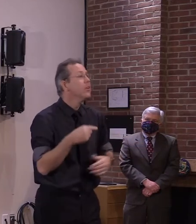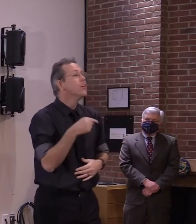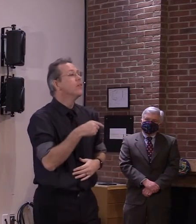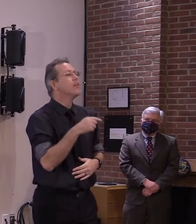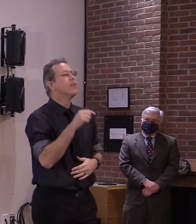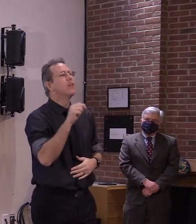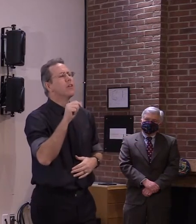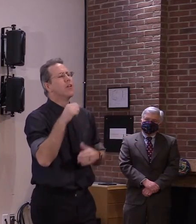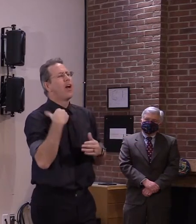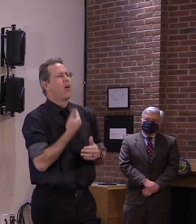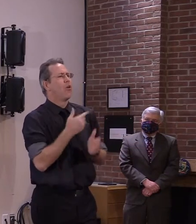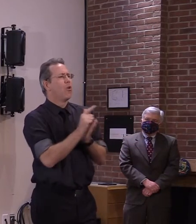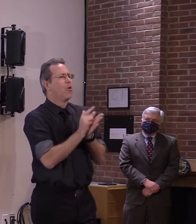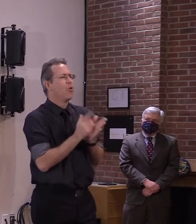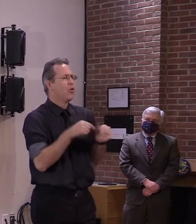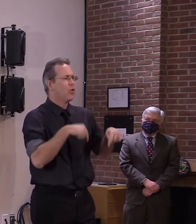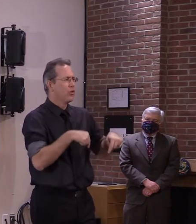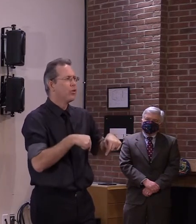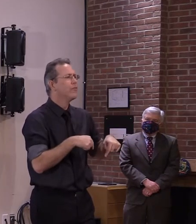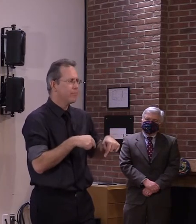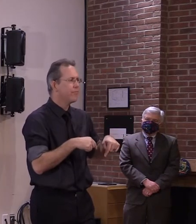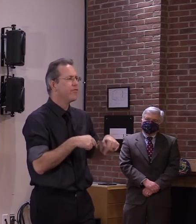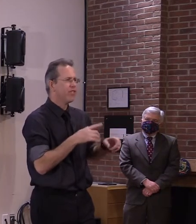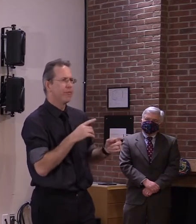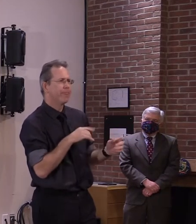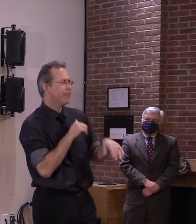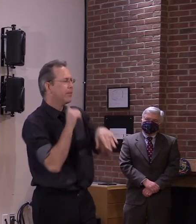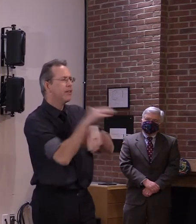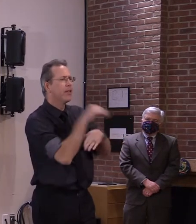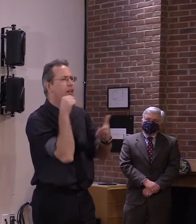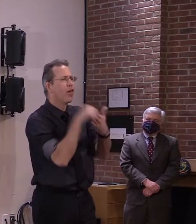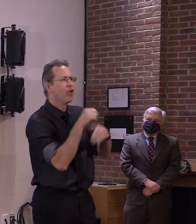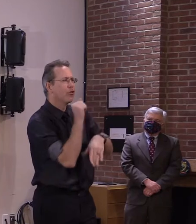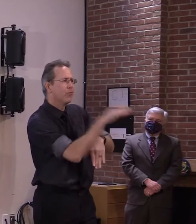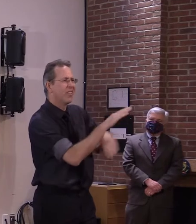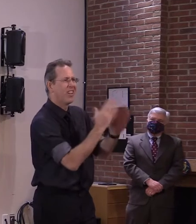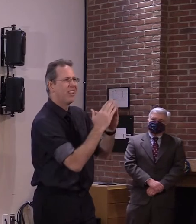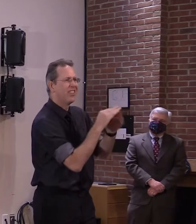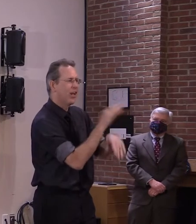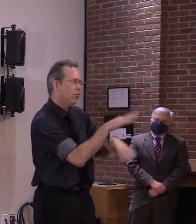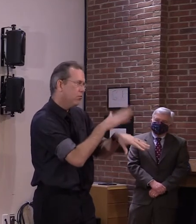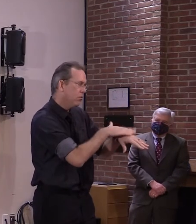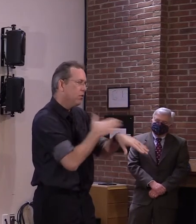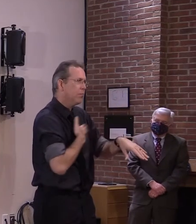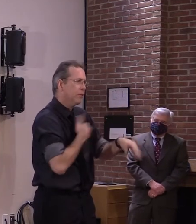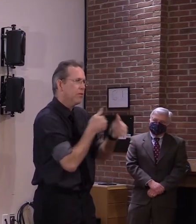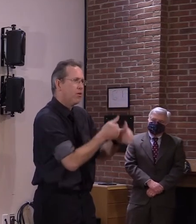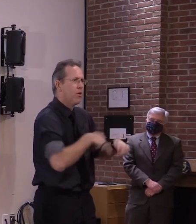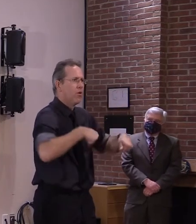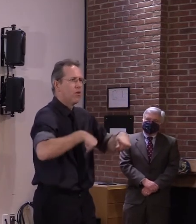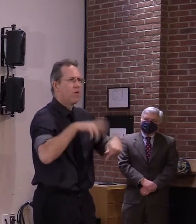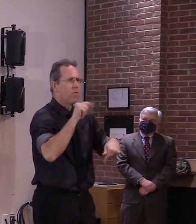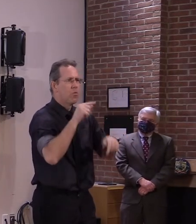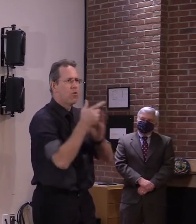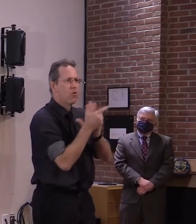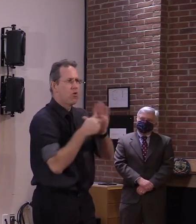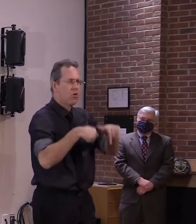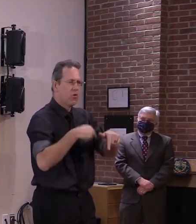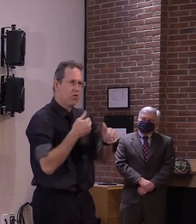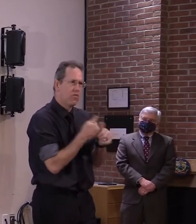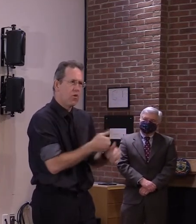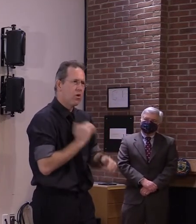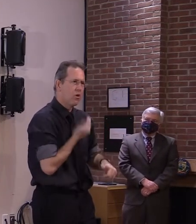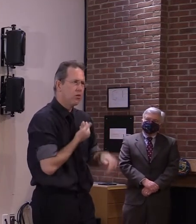we our general counsel feels we we have nothing to be concerned about but i but i do hope the folks